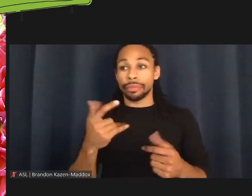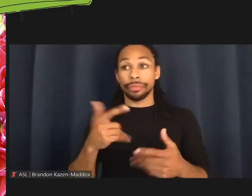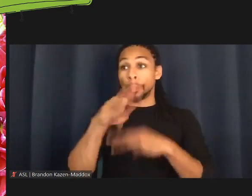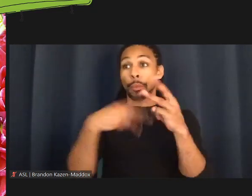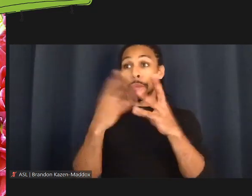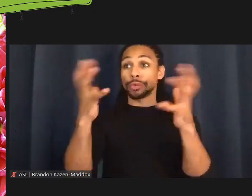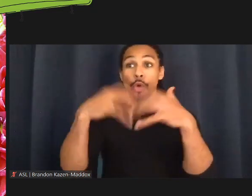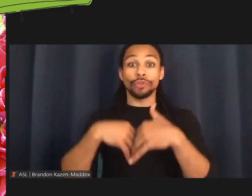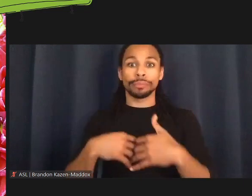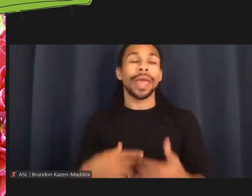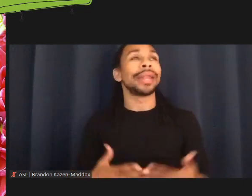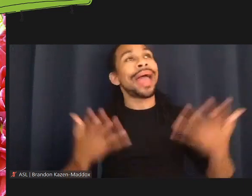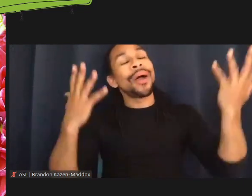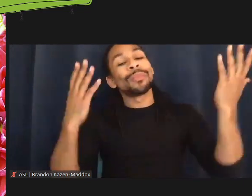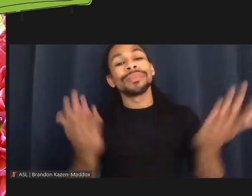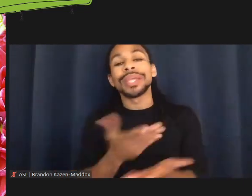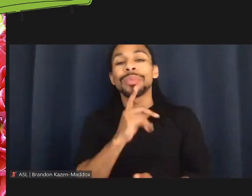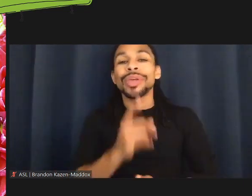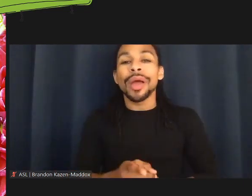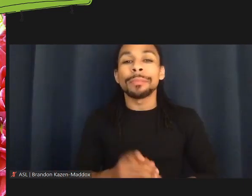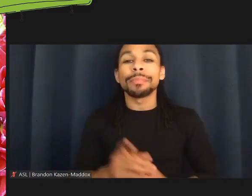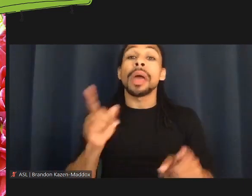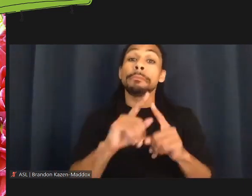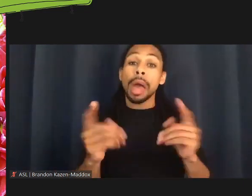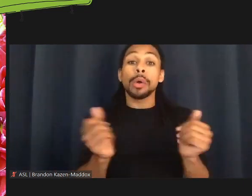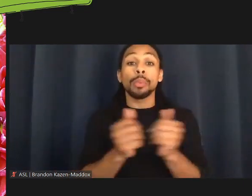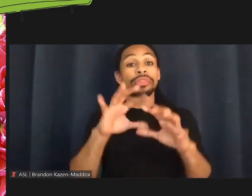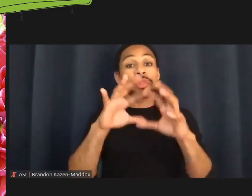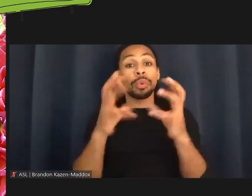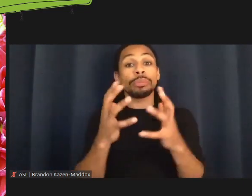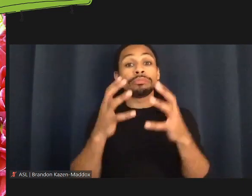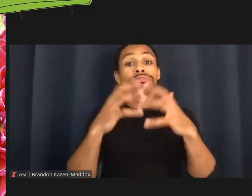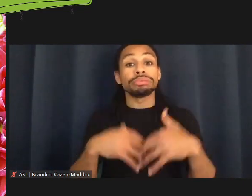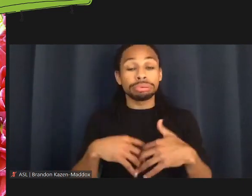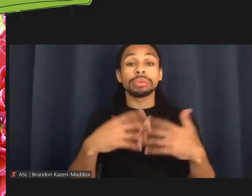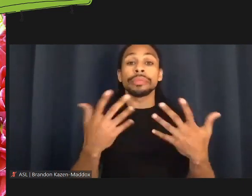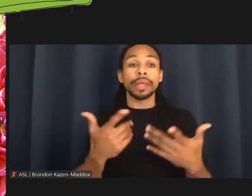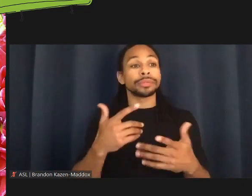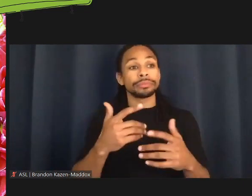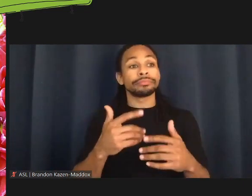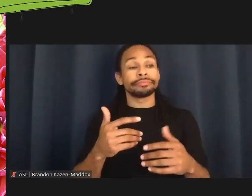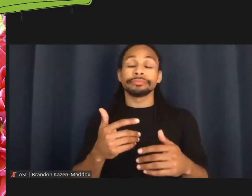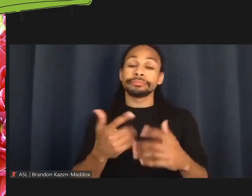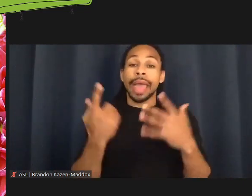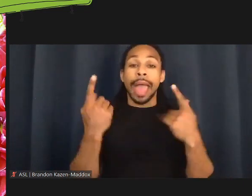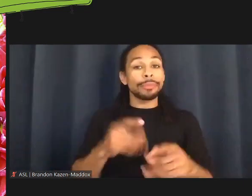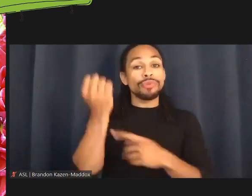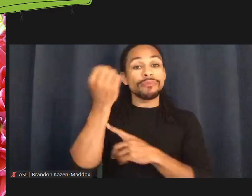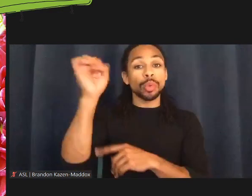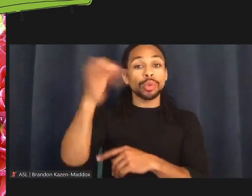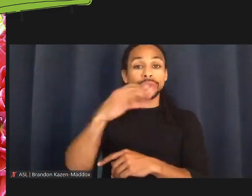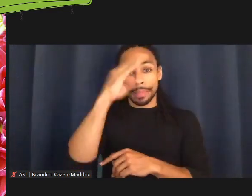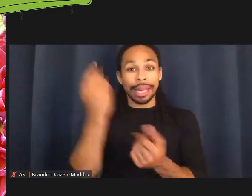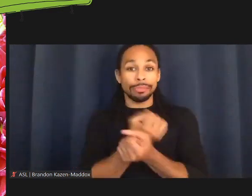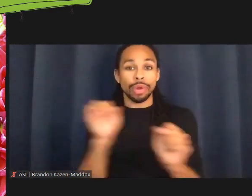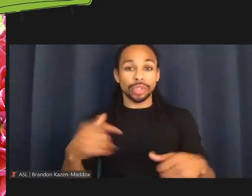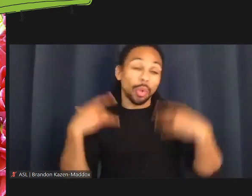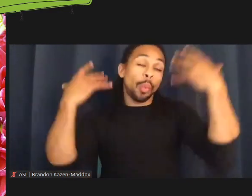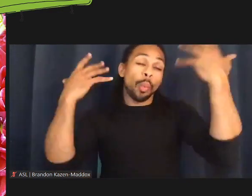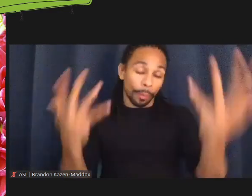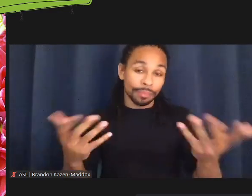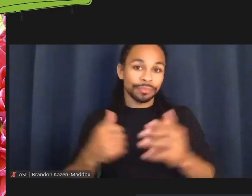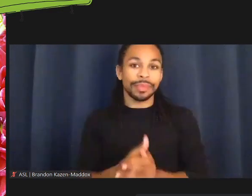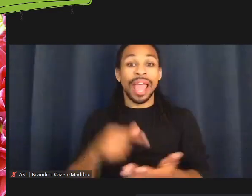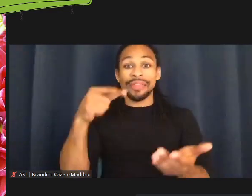Here we are. But also with apocalypse comes revolution and Black liberation. So let's get into it. This is for all the white